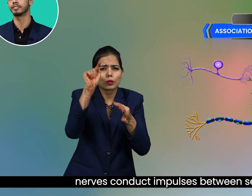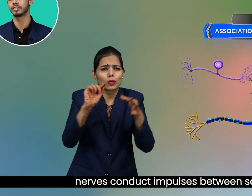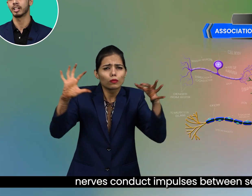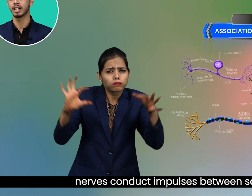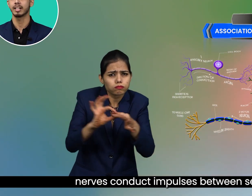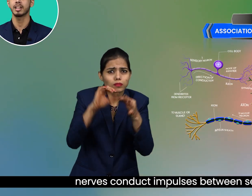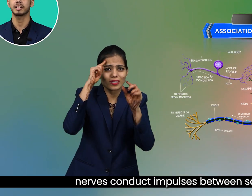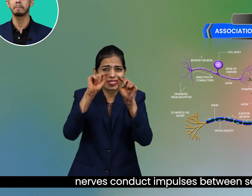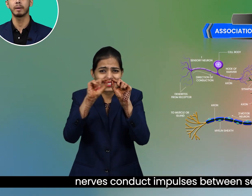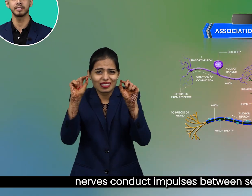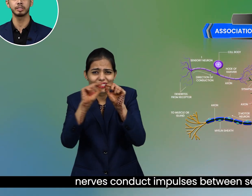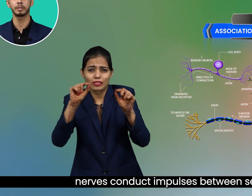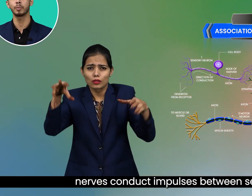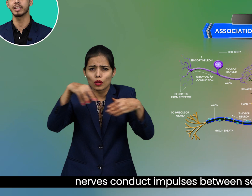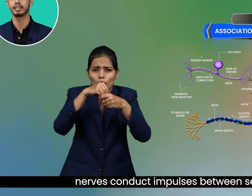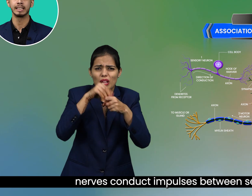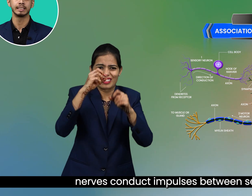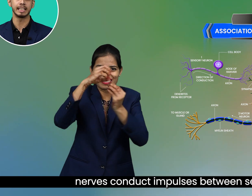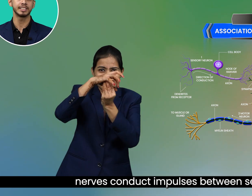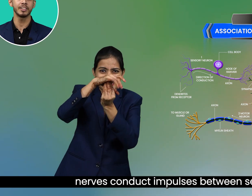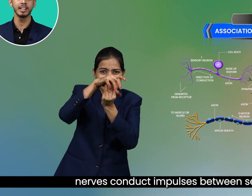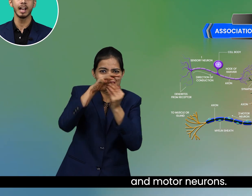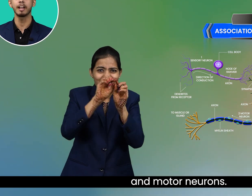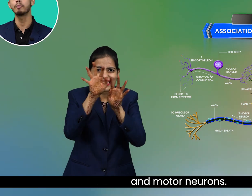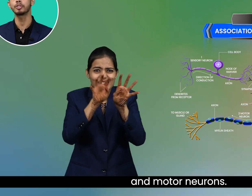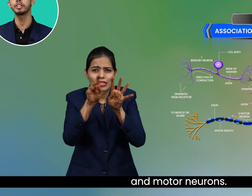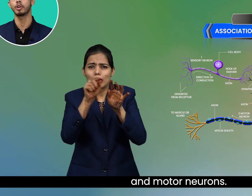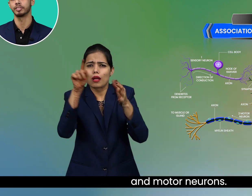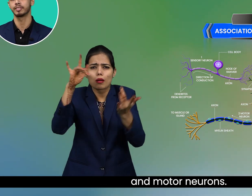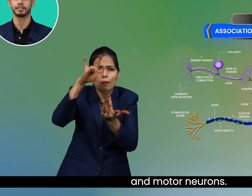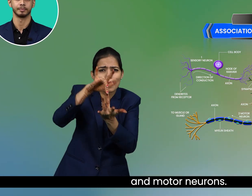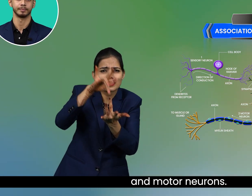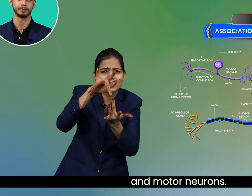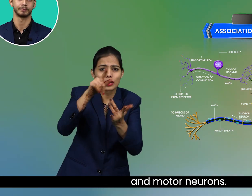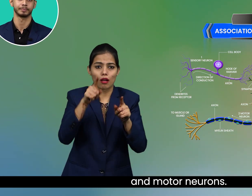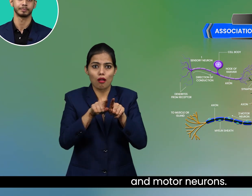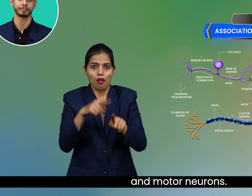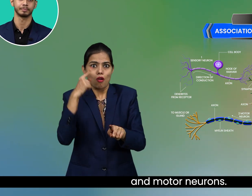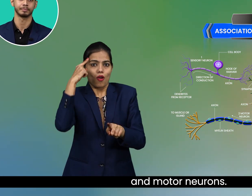Association nerves conduct impulses between sensory and motor neurons.